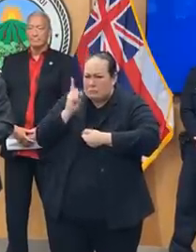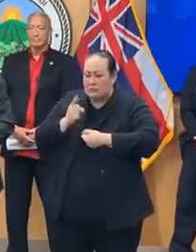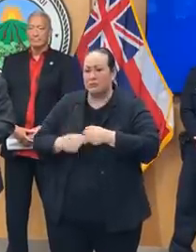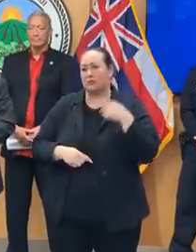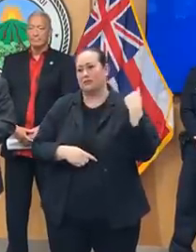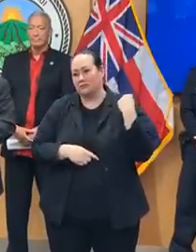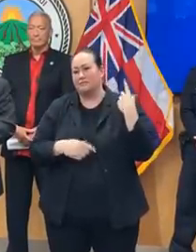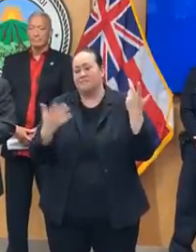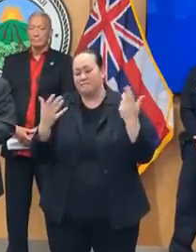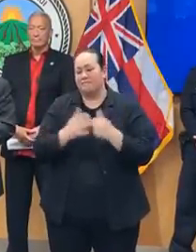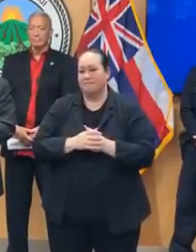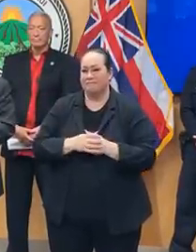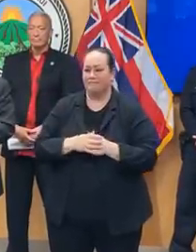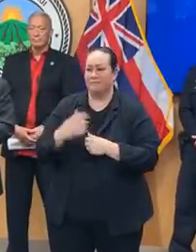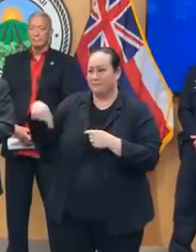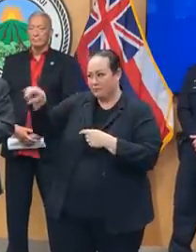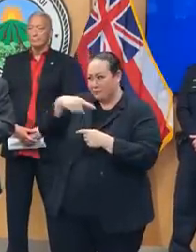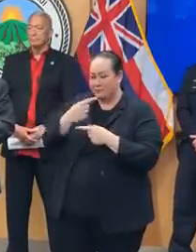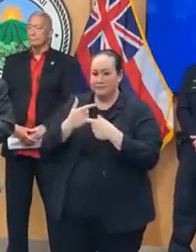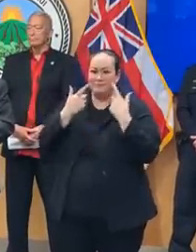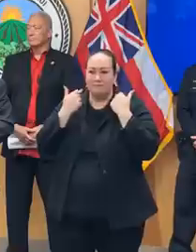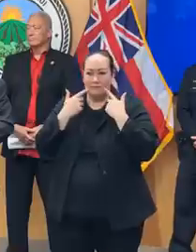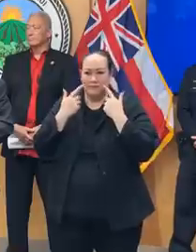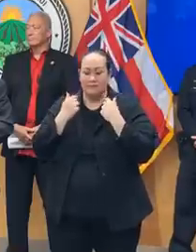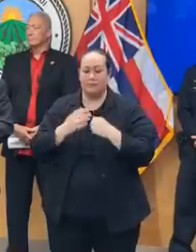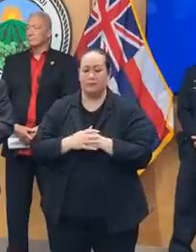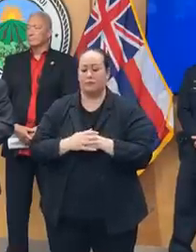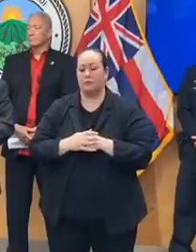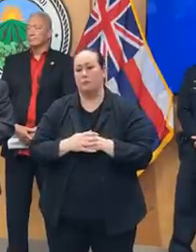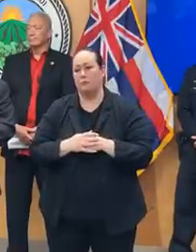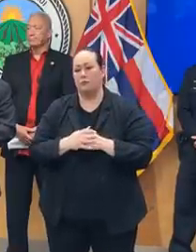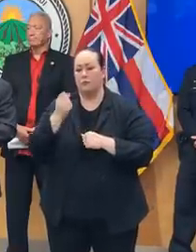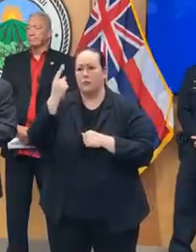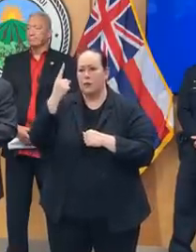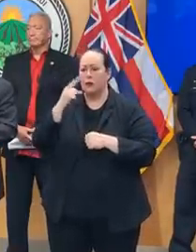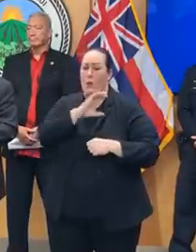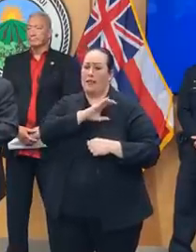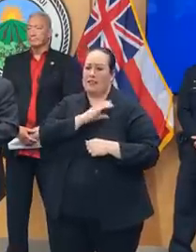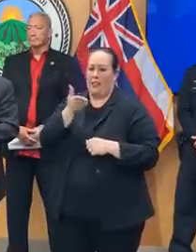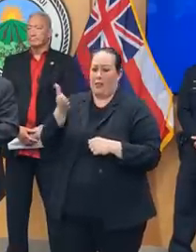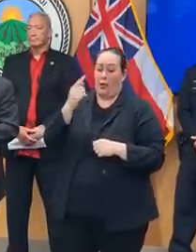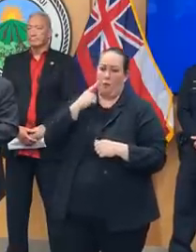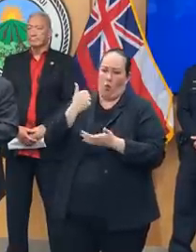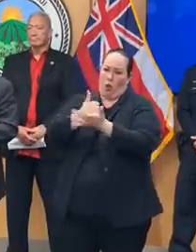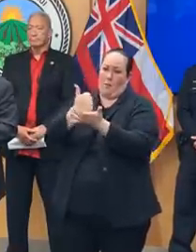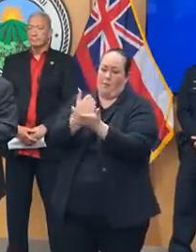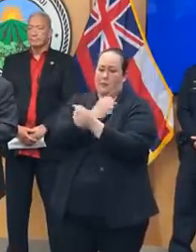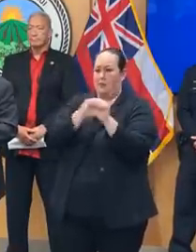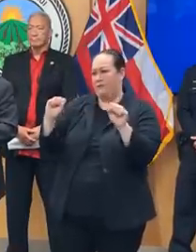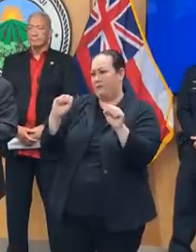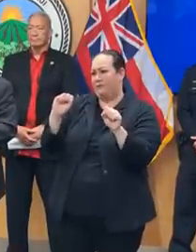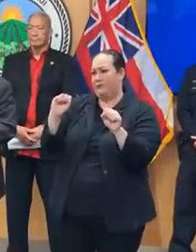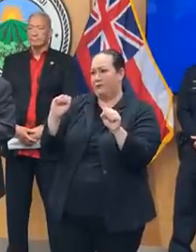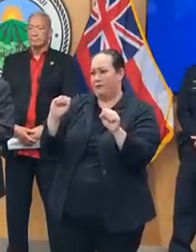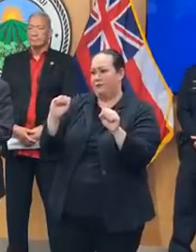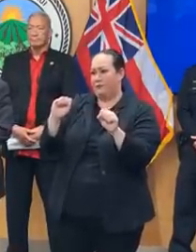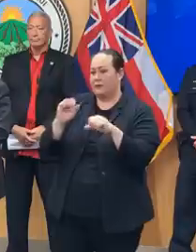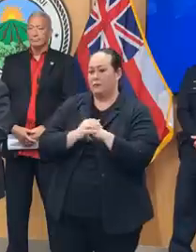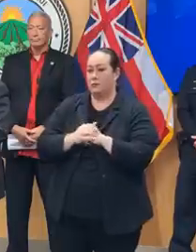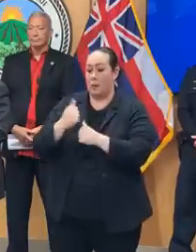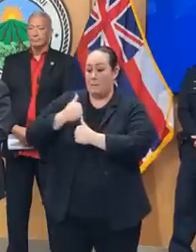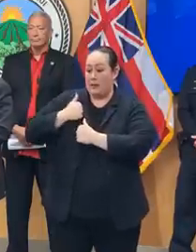So I'll tell you that the force is there, though, for safety. And our